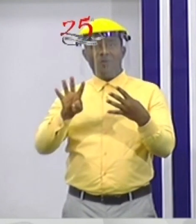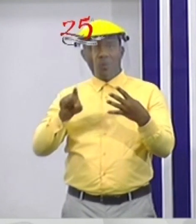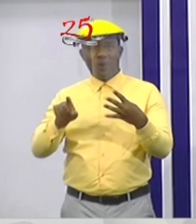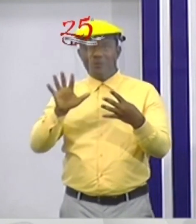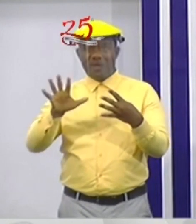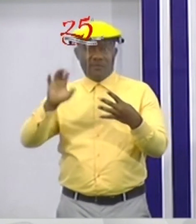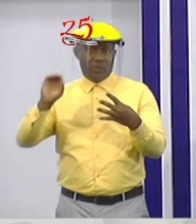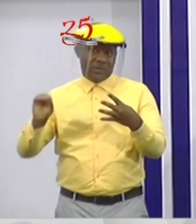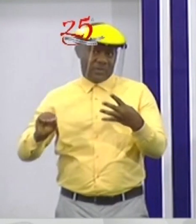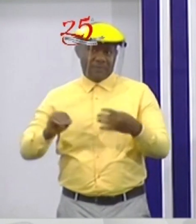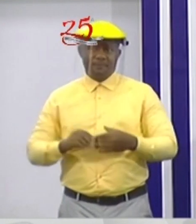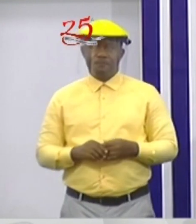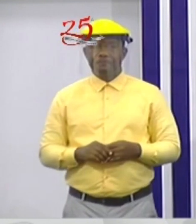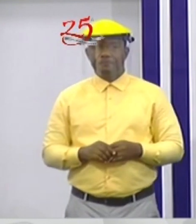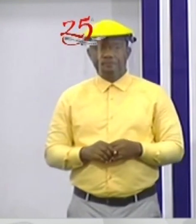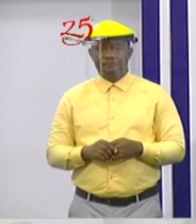4.5%.